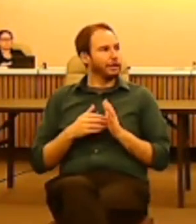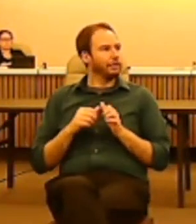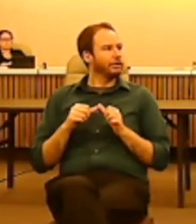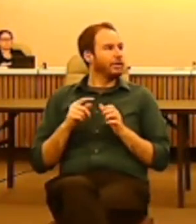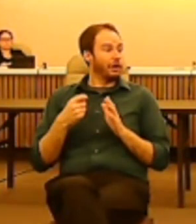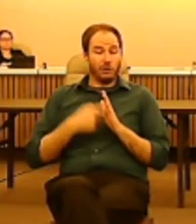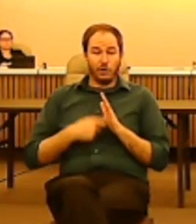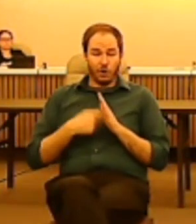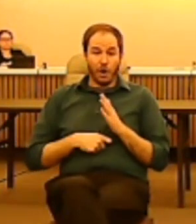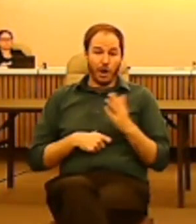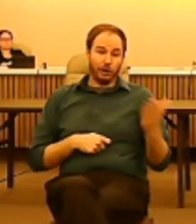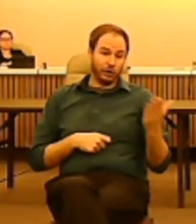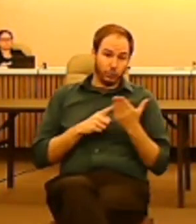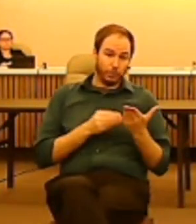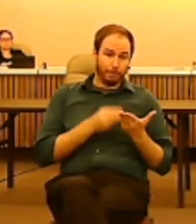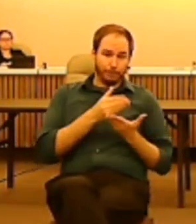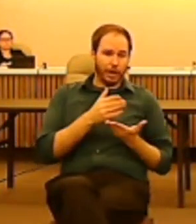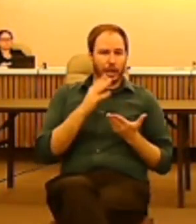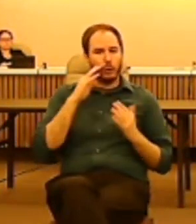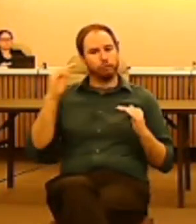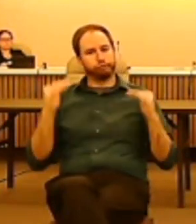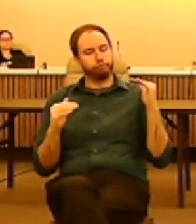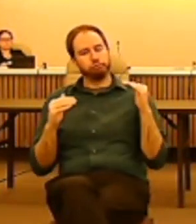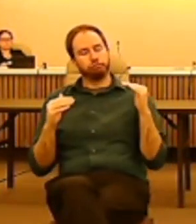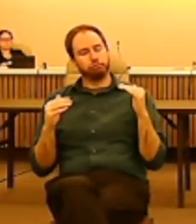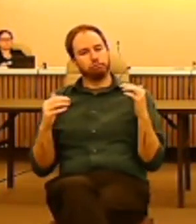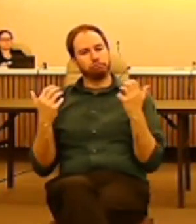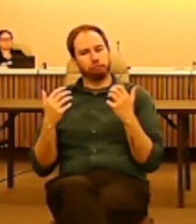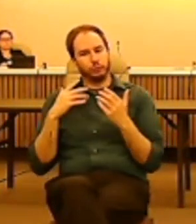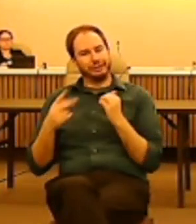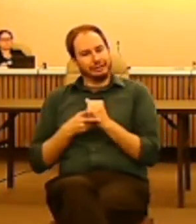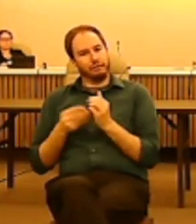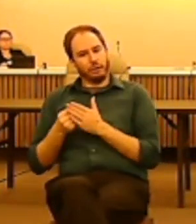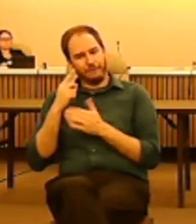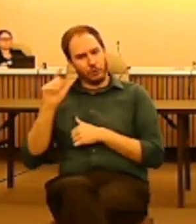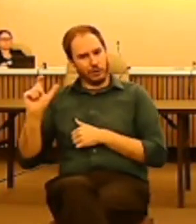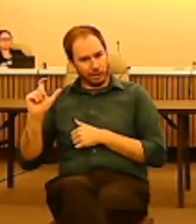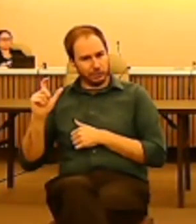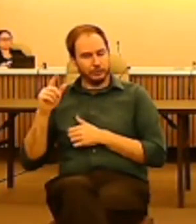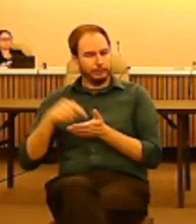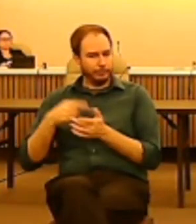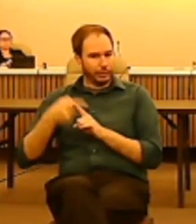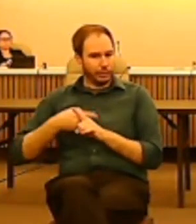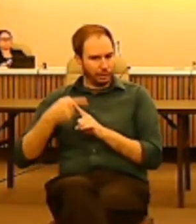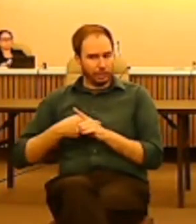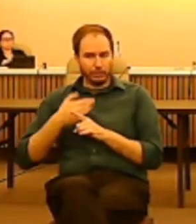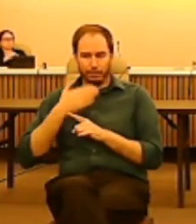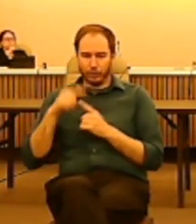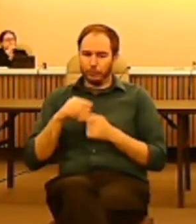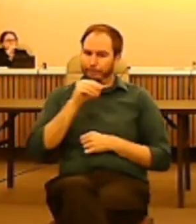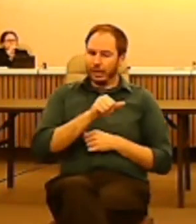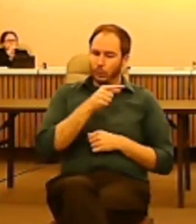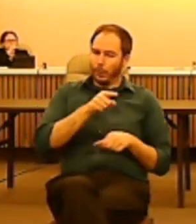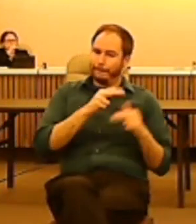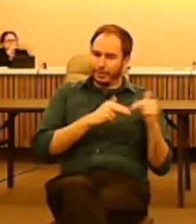is going to be offset by the savings in energy. And it's a lot easier and cheaper to do this stuff up front because I